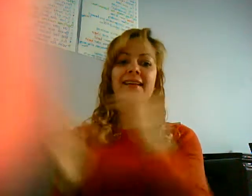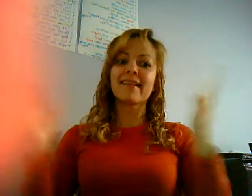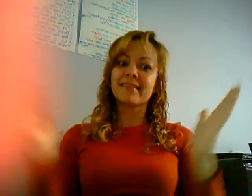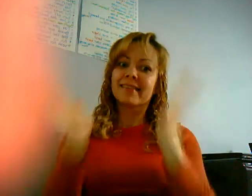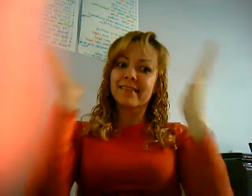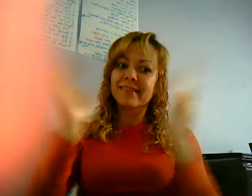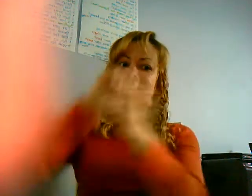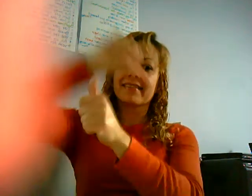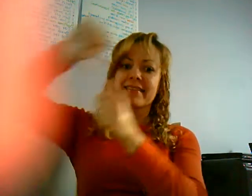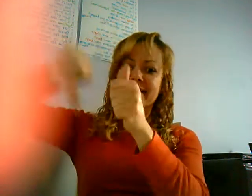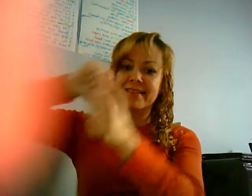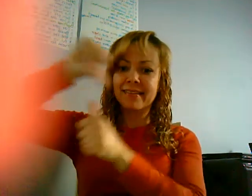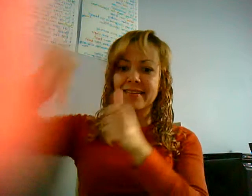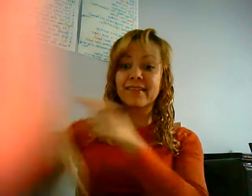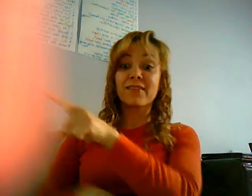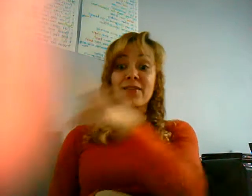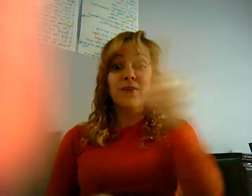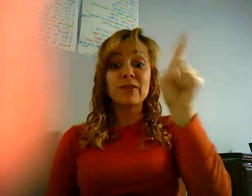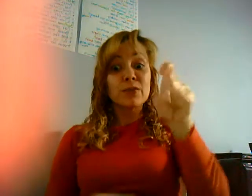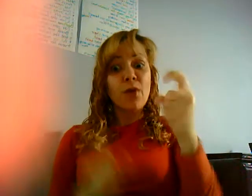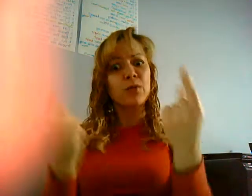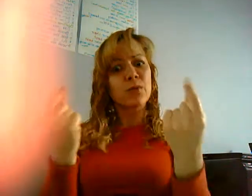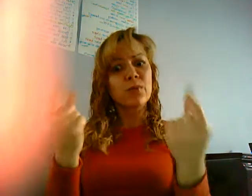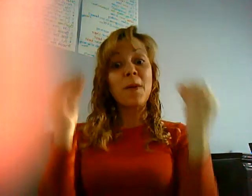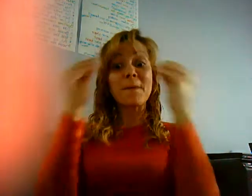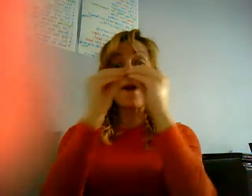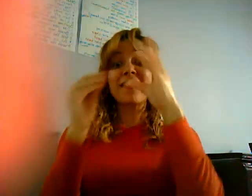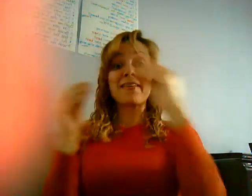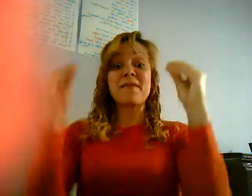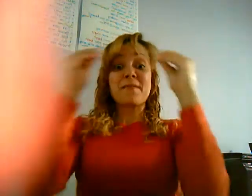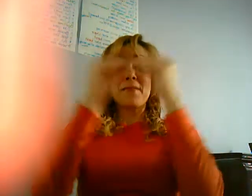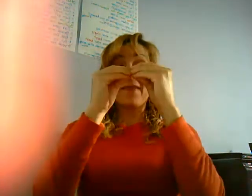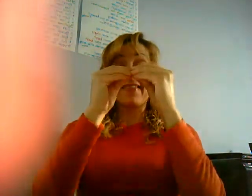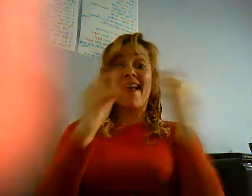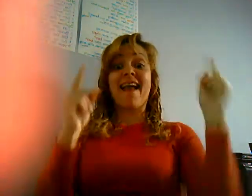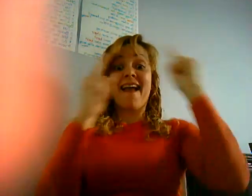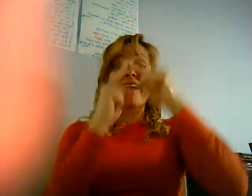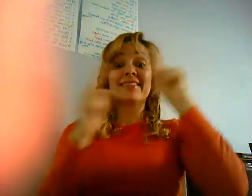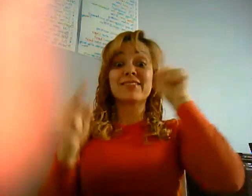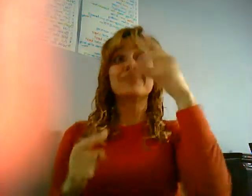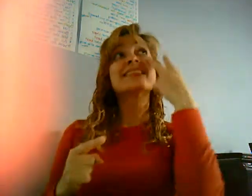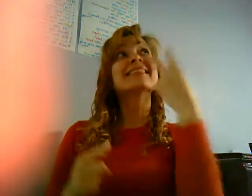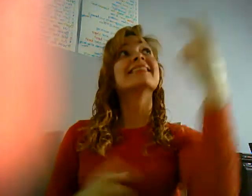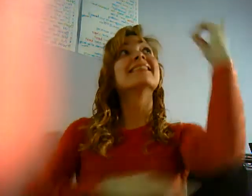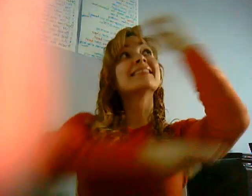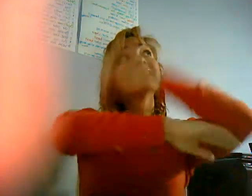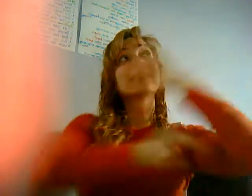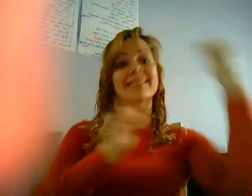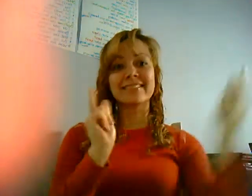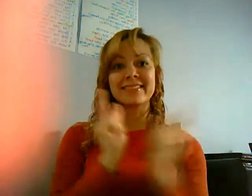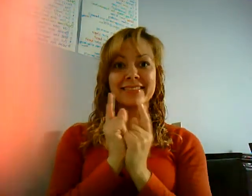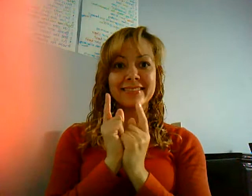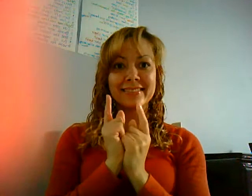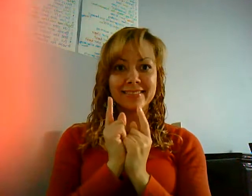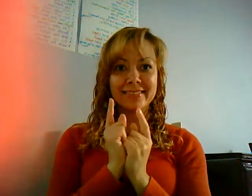We should meet and fellowship and encourage one another. You need to do this more and more as the day is